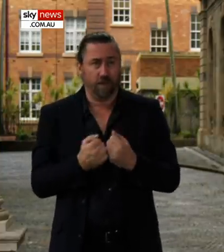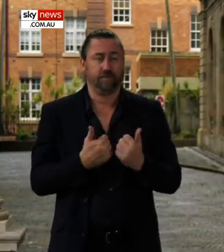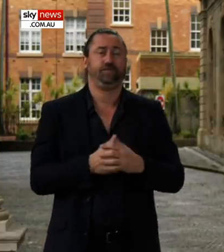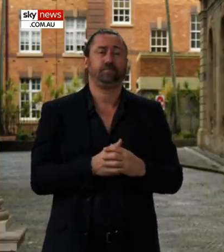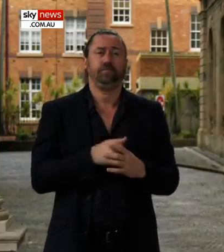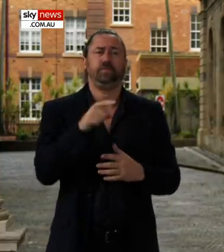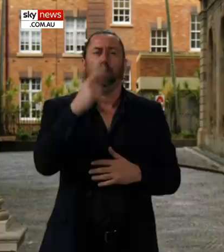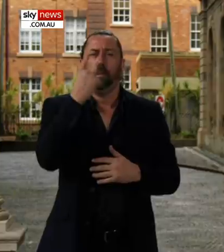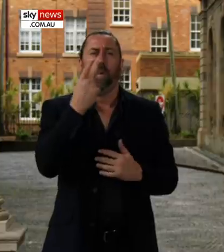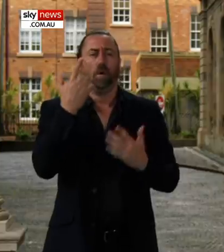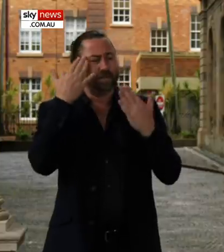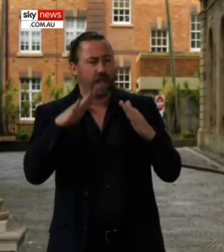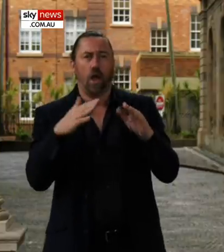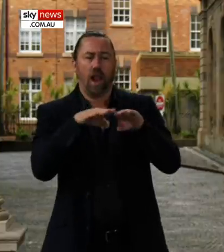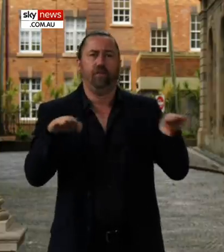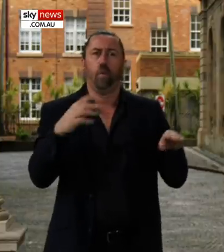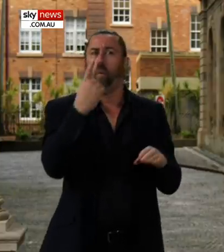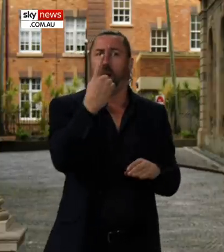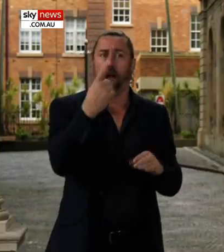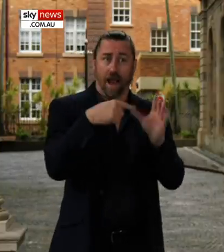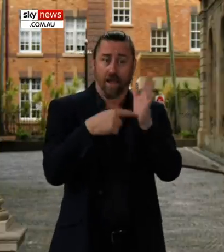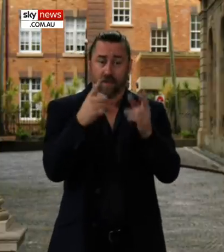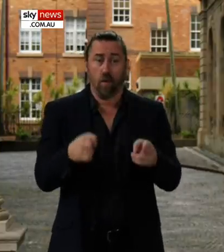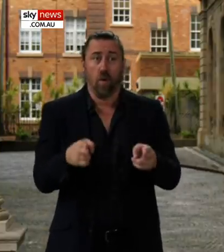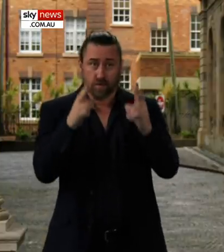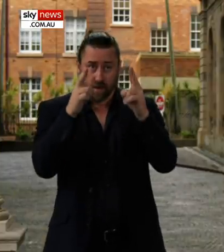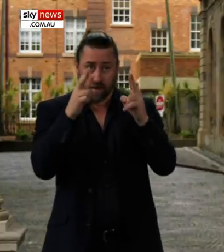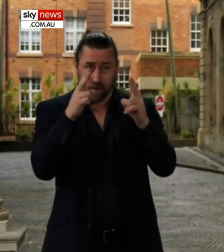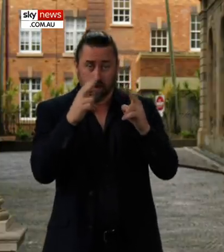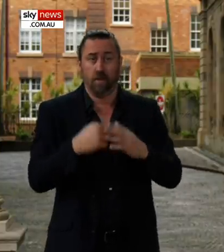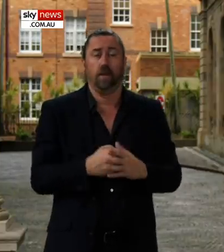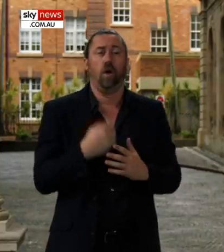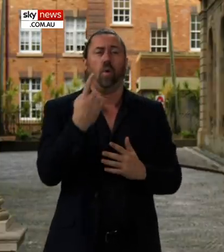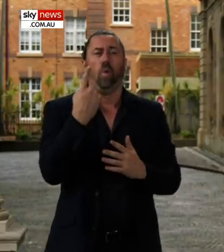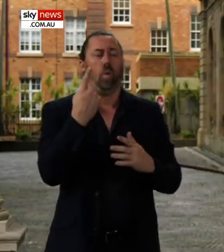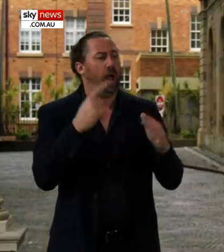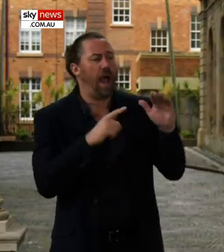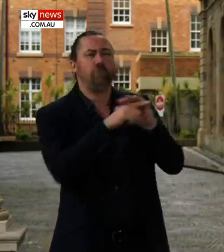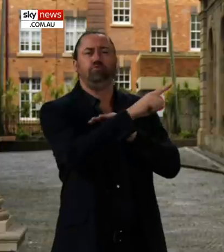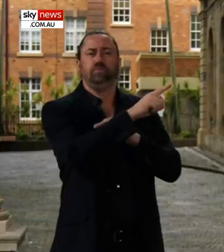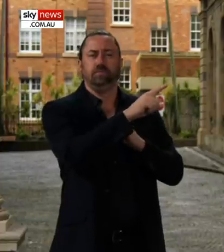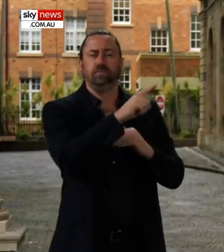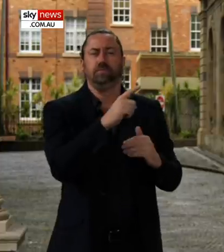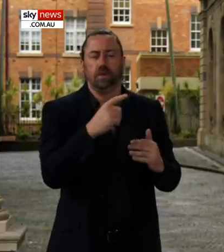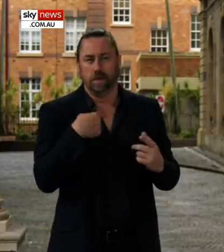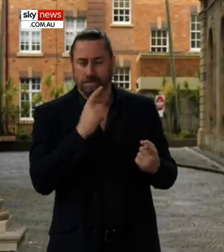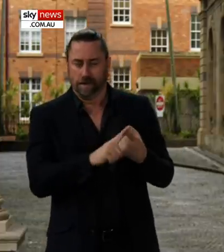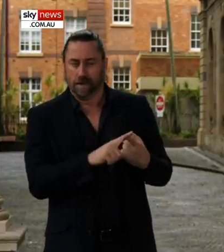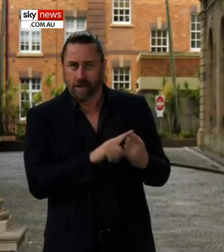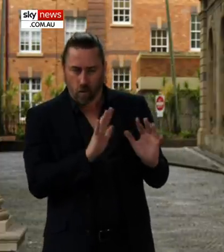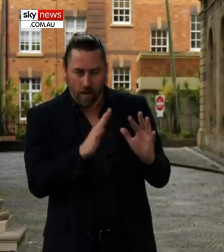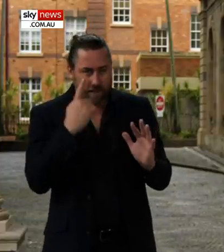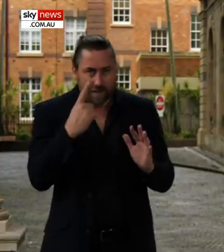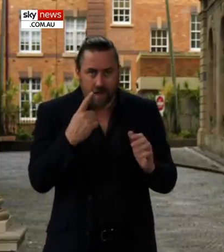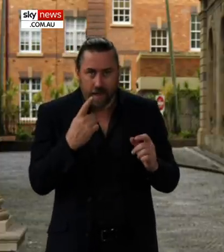were on floor 1, so the guests that are there and the guests who have left, we are still getting results for